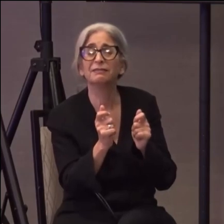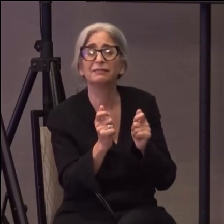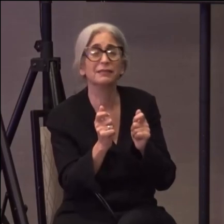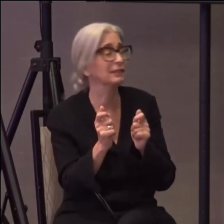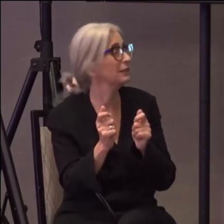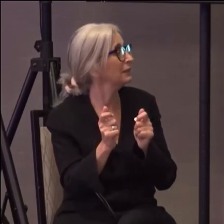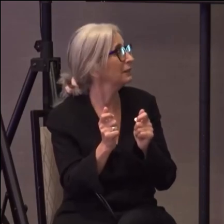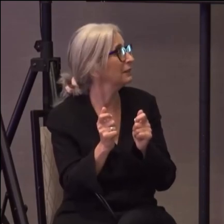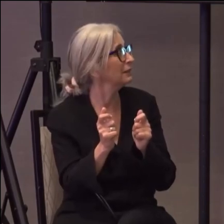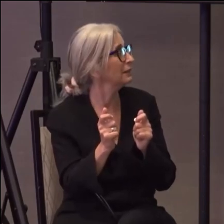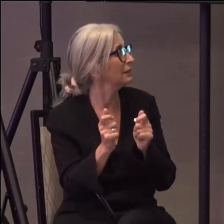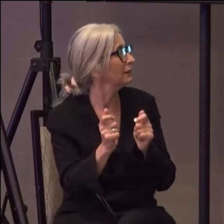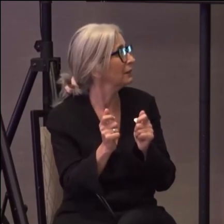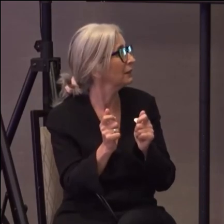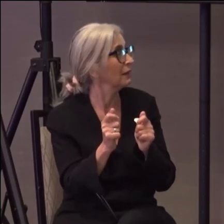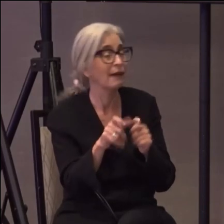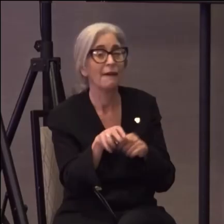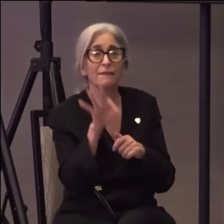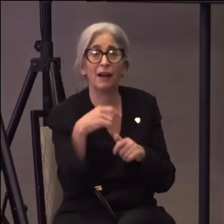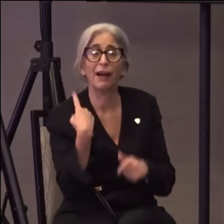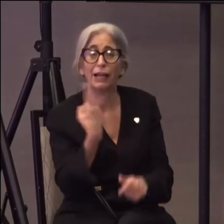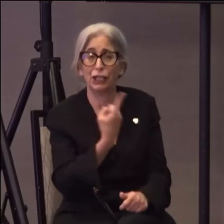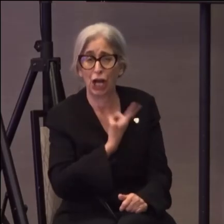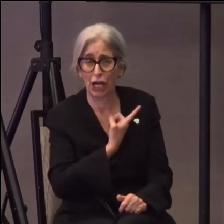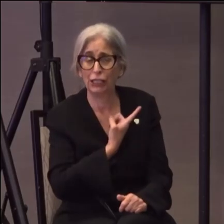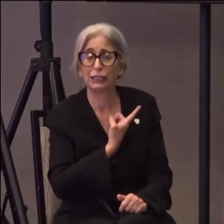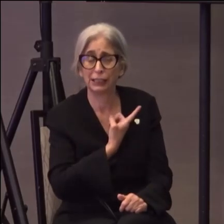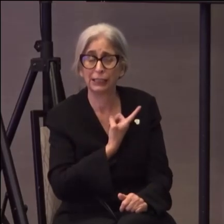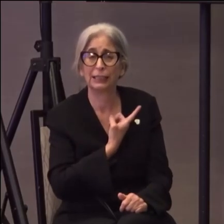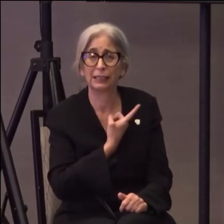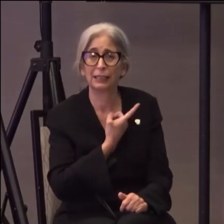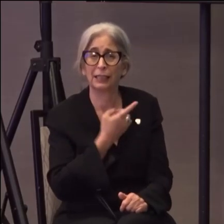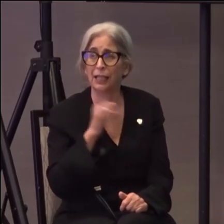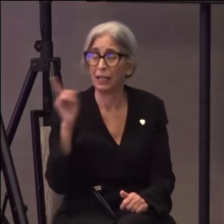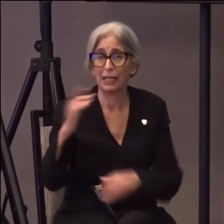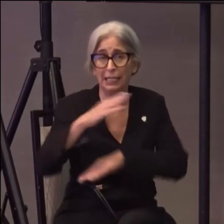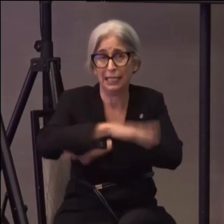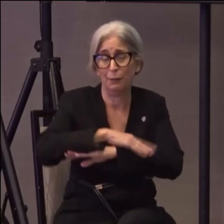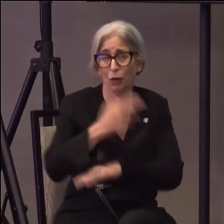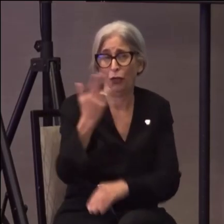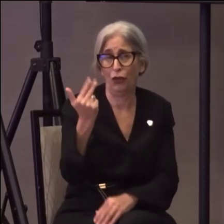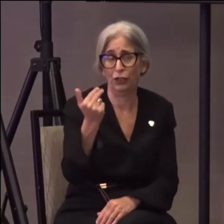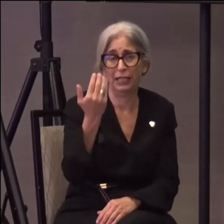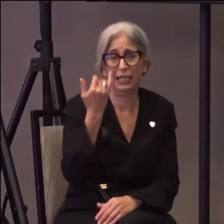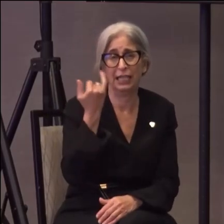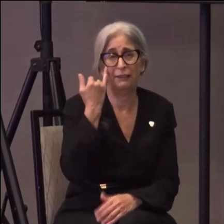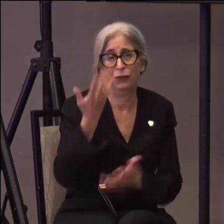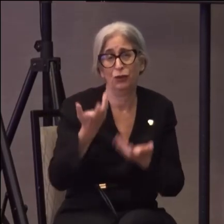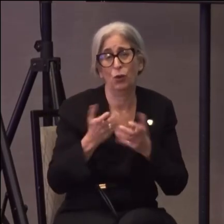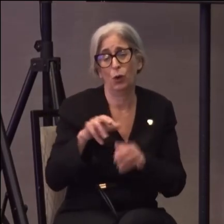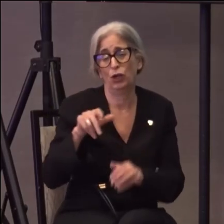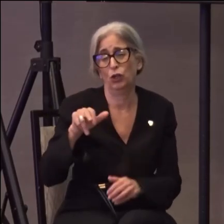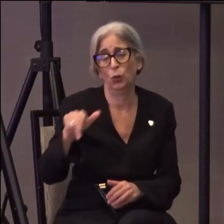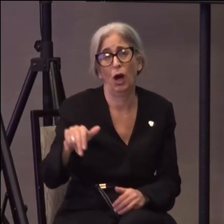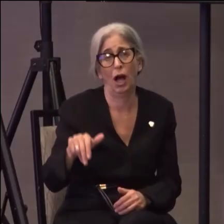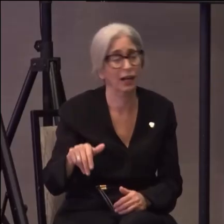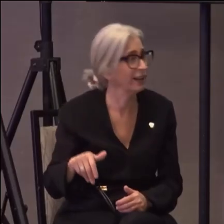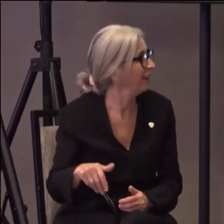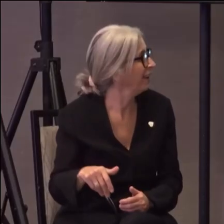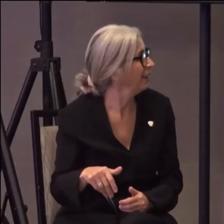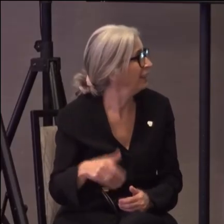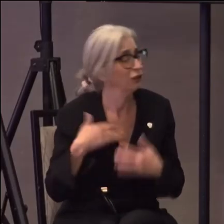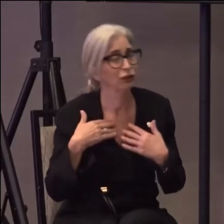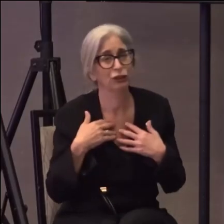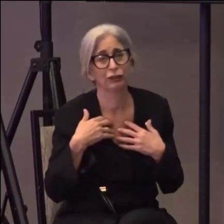Quick steps. Find us at table 13. If you don't feel like walking, pick up your phone and